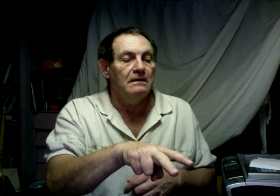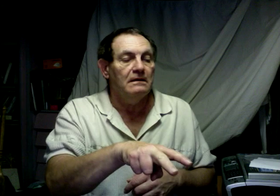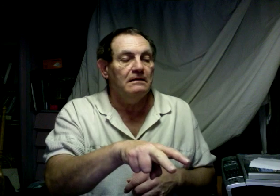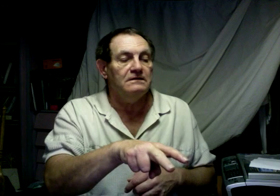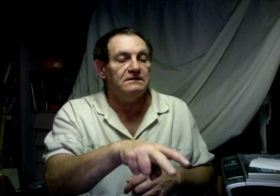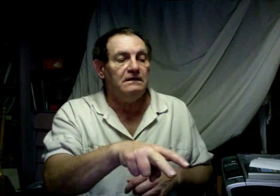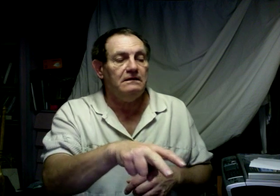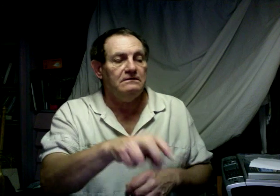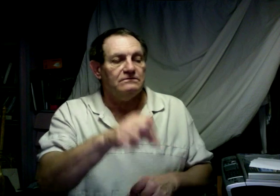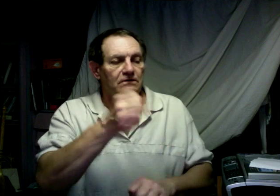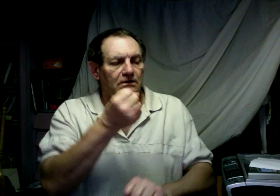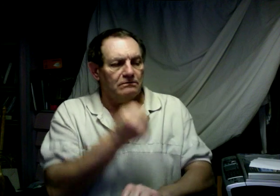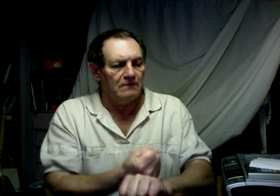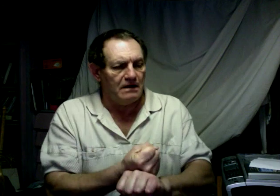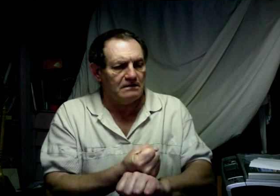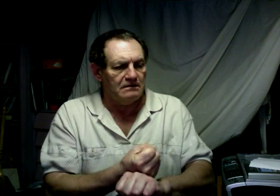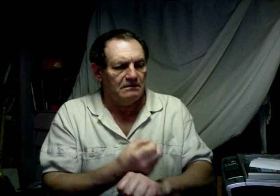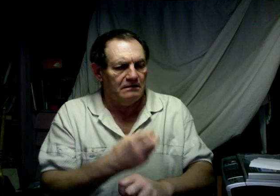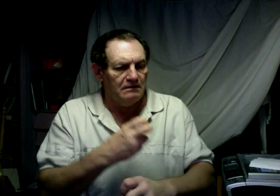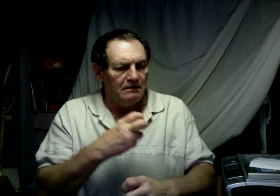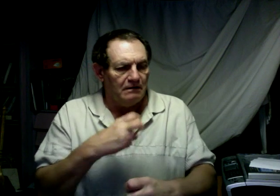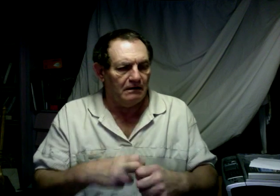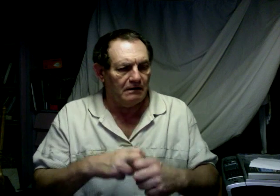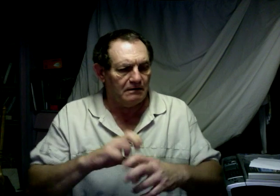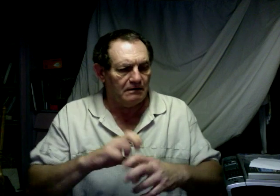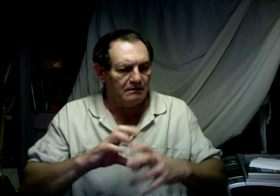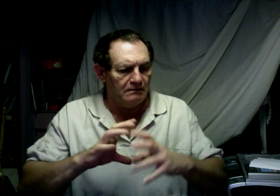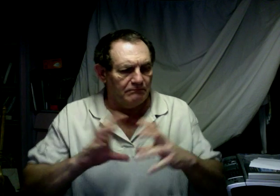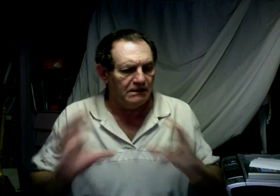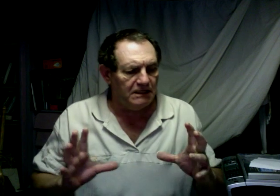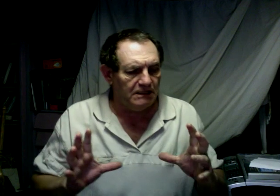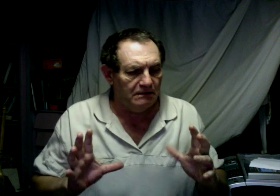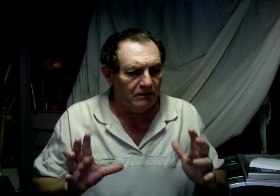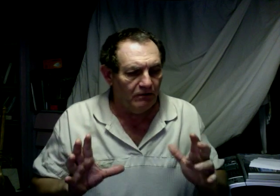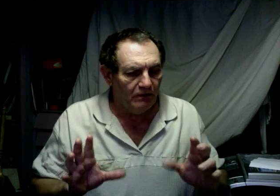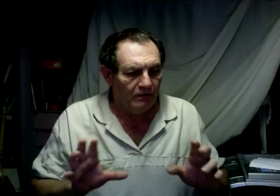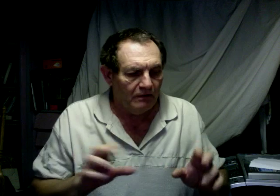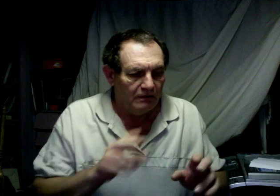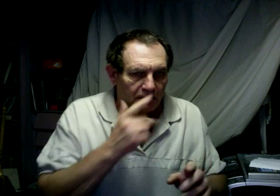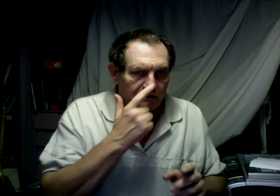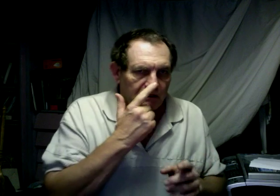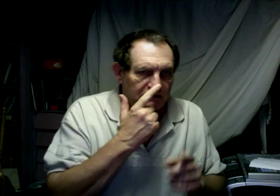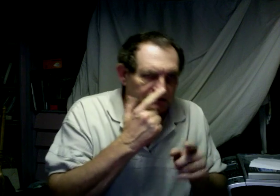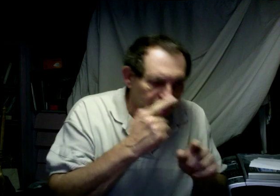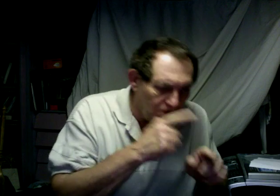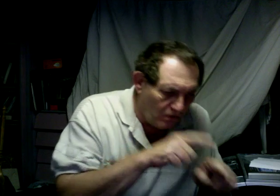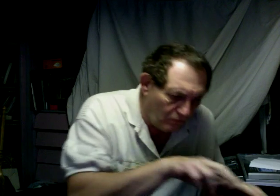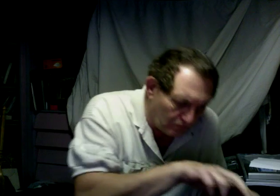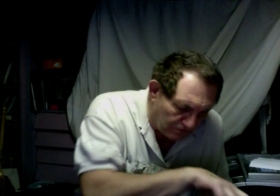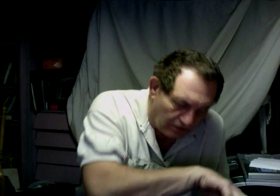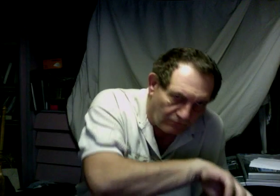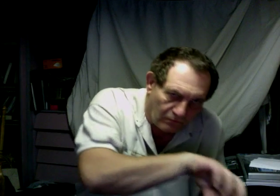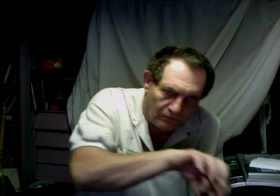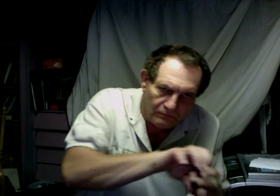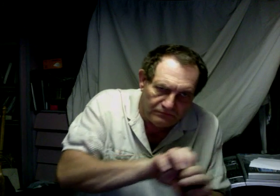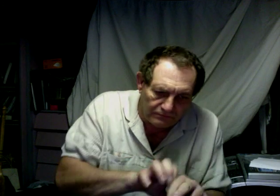and he sees a rock, hard and big. He takes his nose and he rolls the